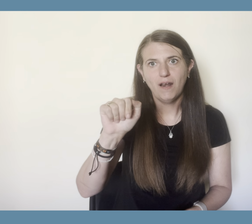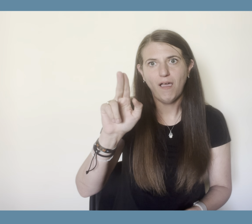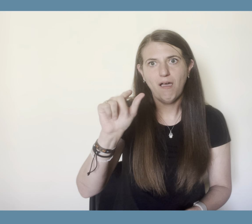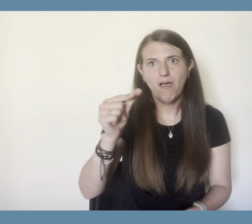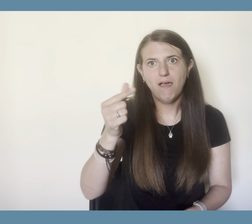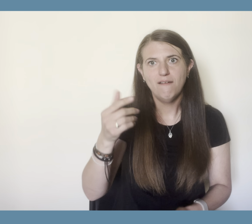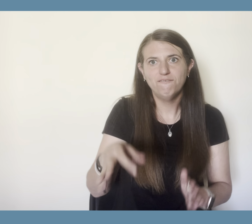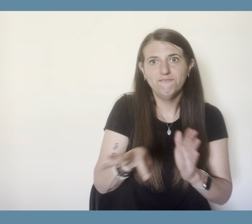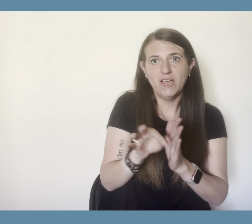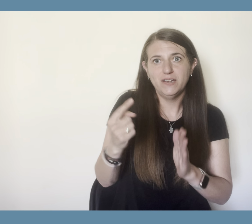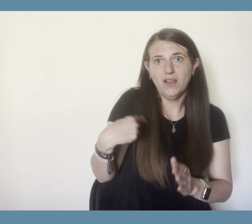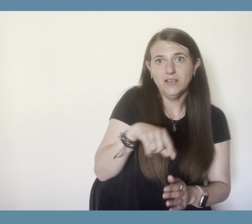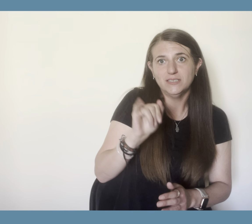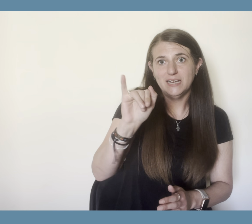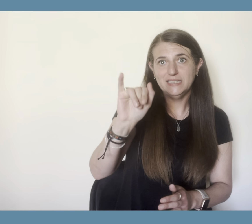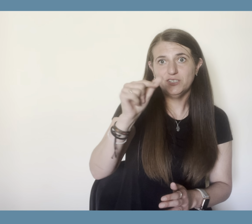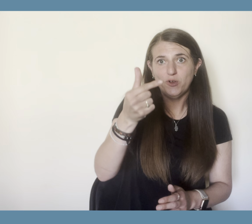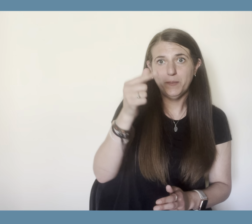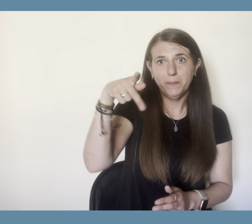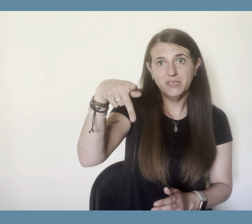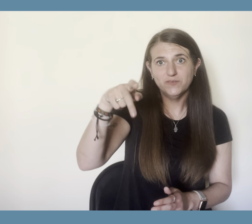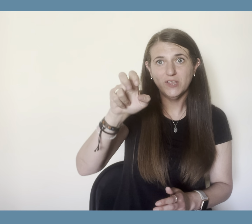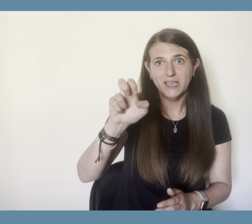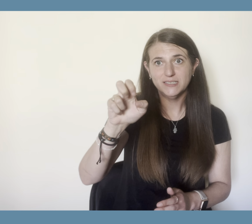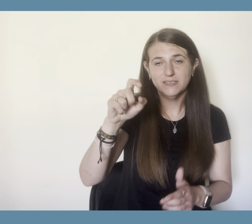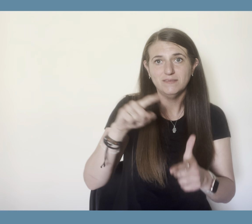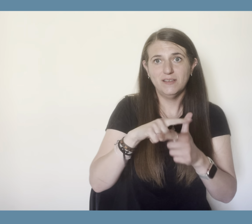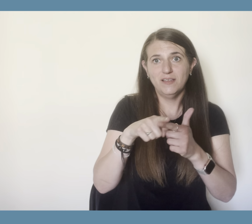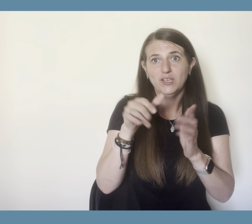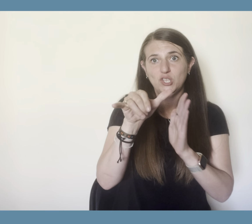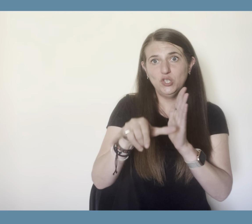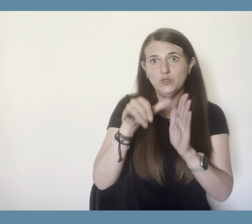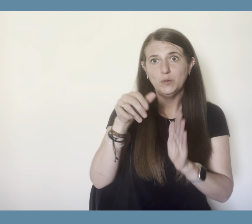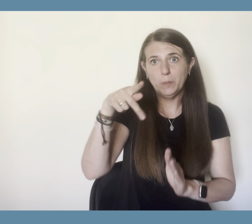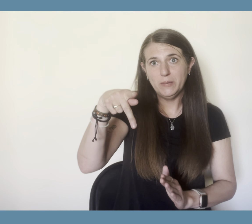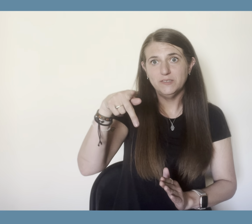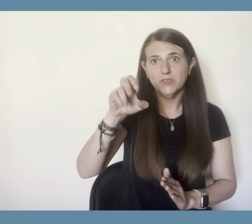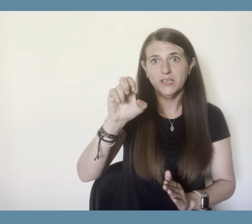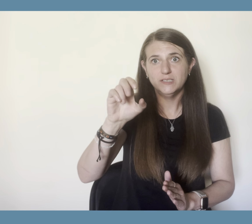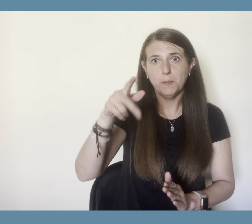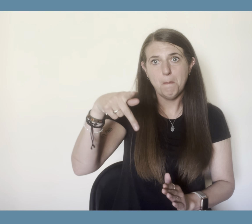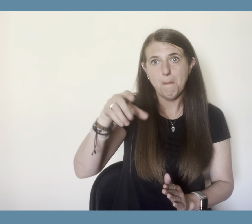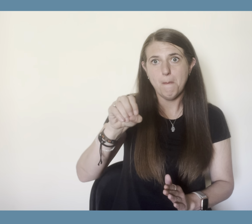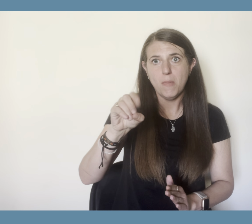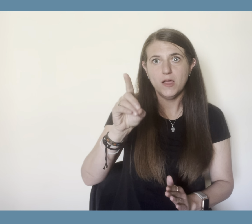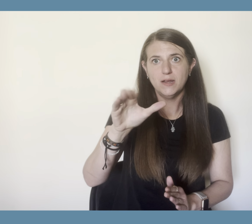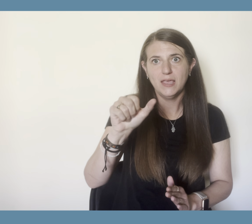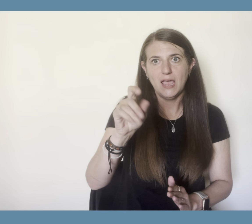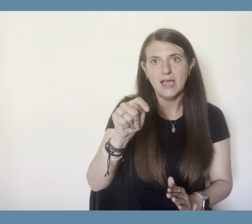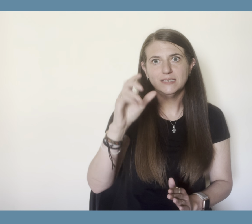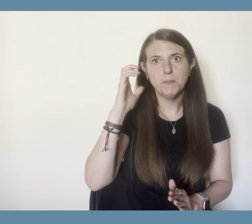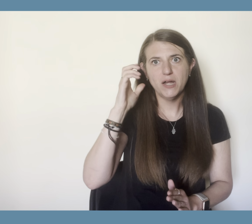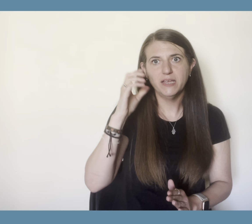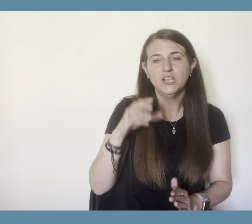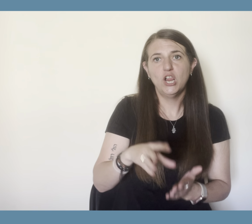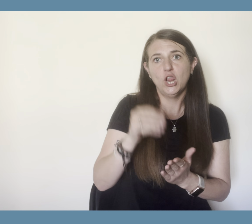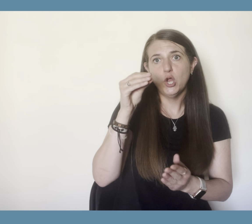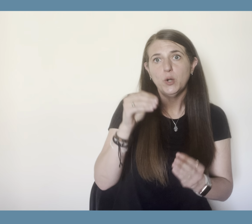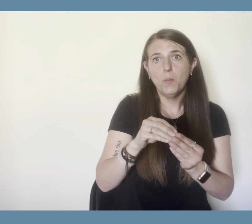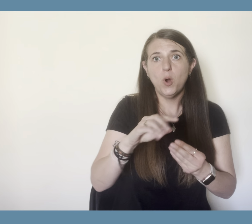Exit and on YouTube at Peaceful Exit Podcast. To learn more about this podcast and my work, please